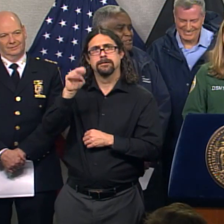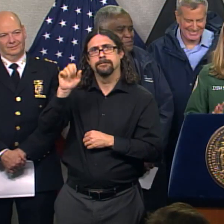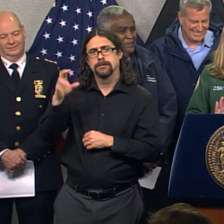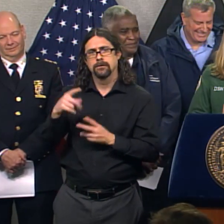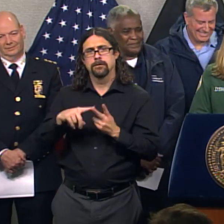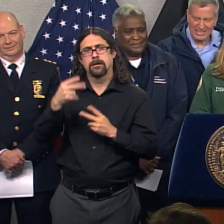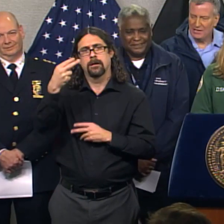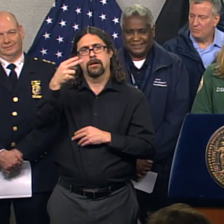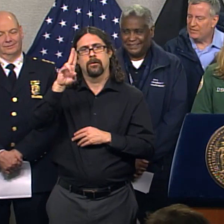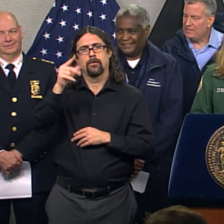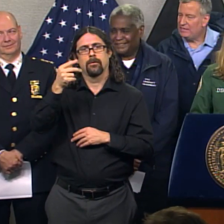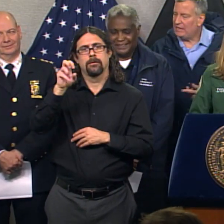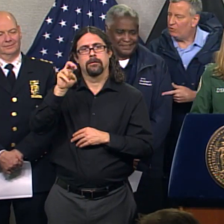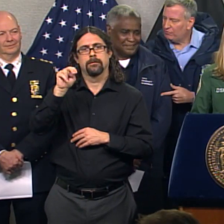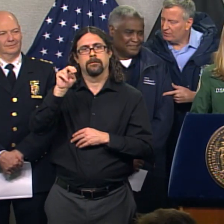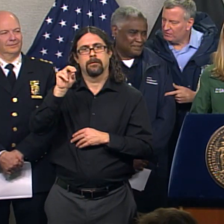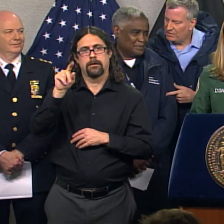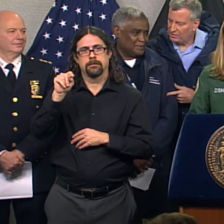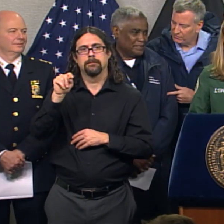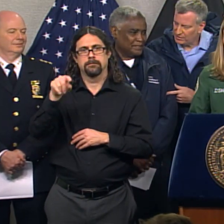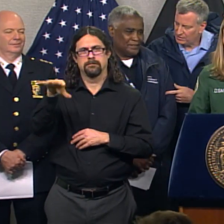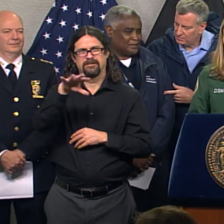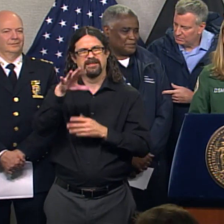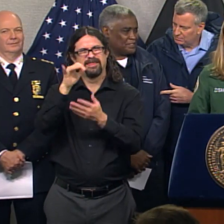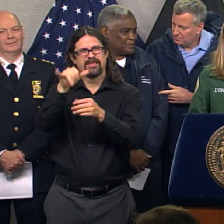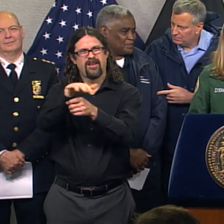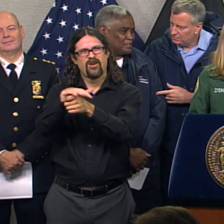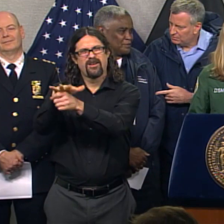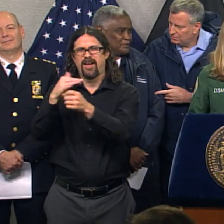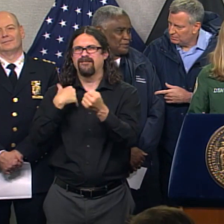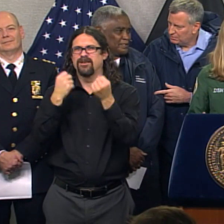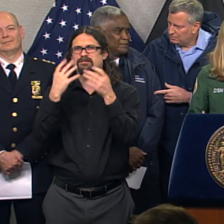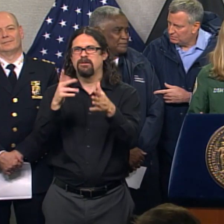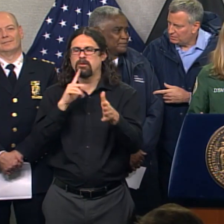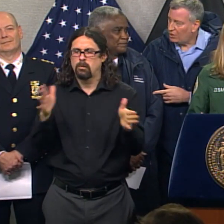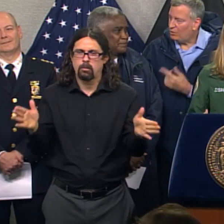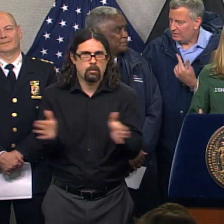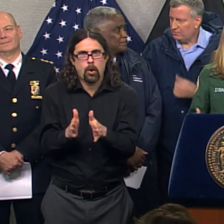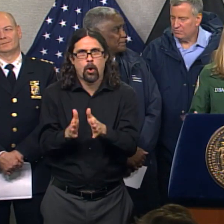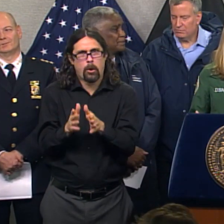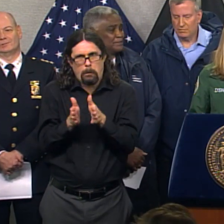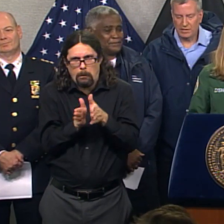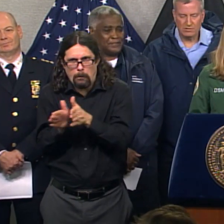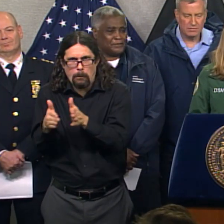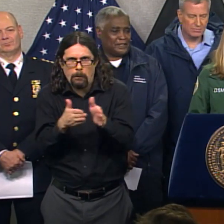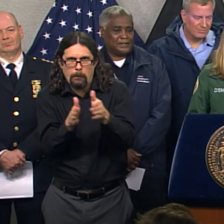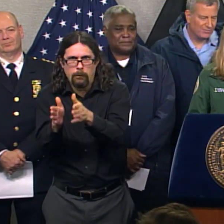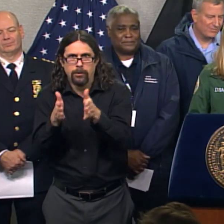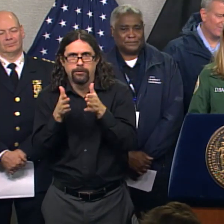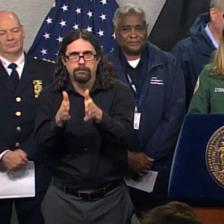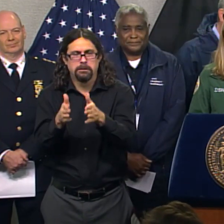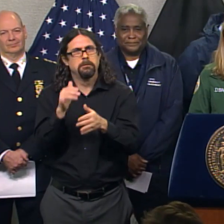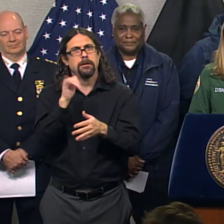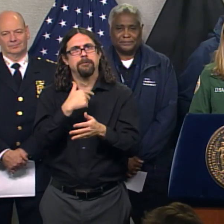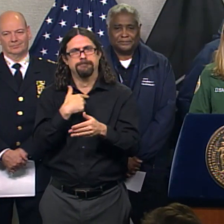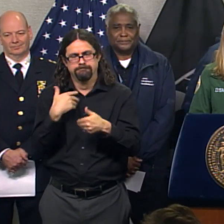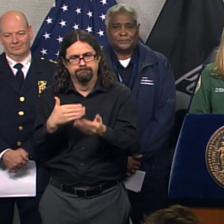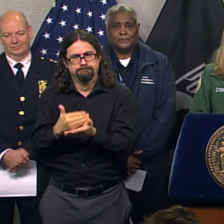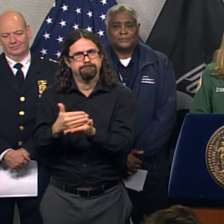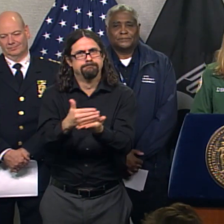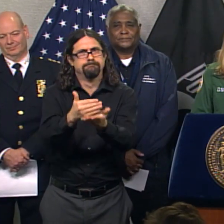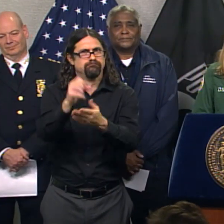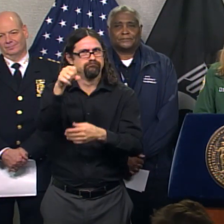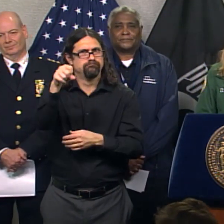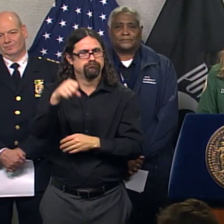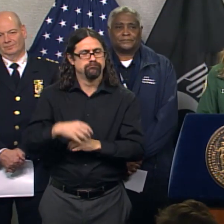And if there, once we are past the storm and you think that there's something that I don't know, I encourage everyone to always reach out to us